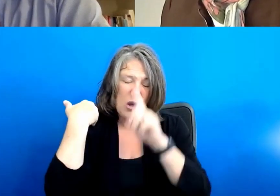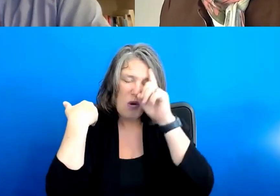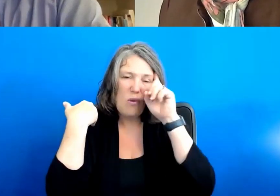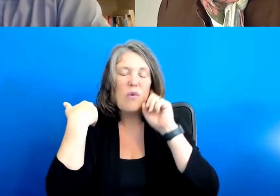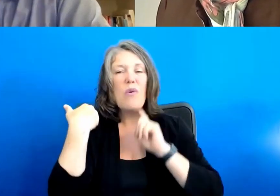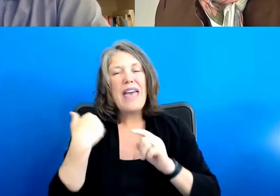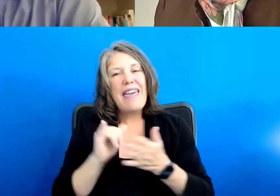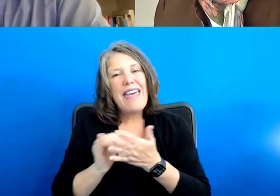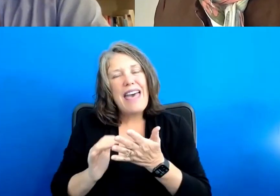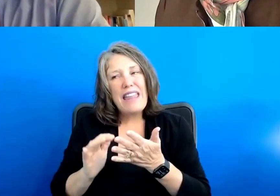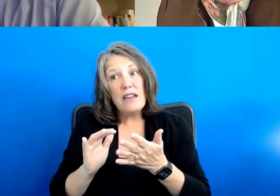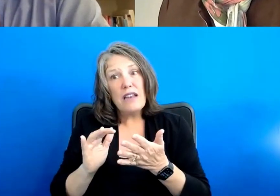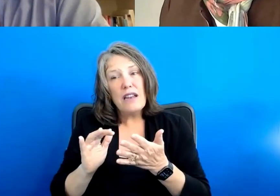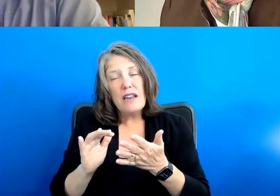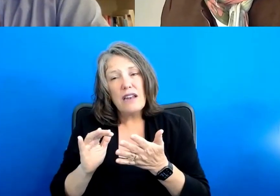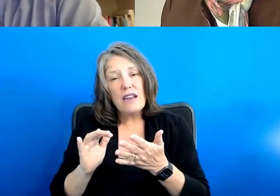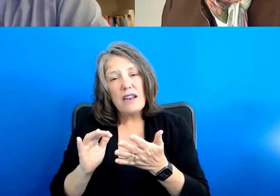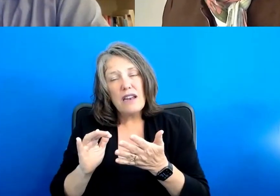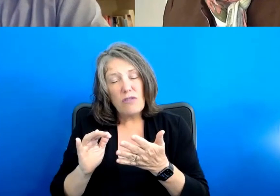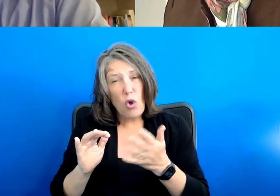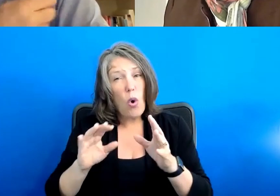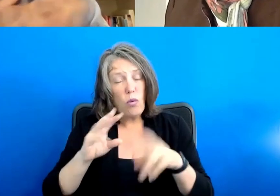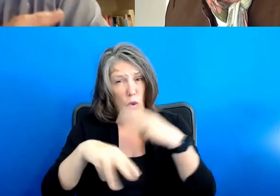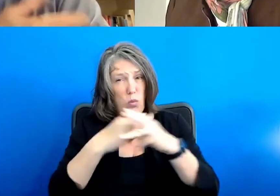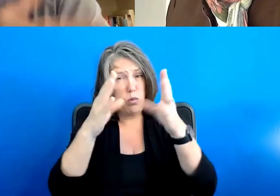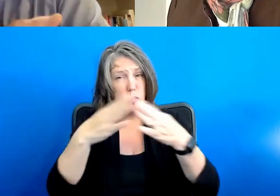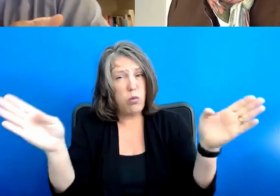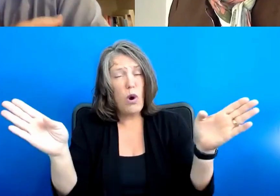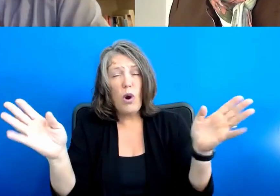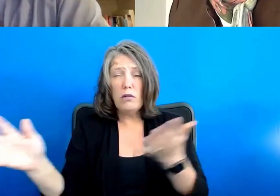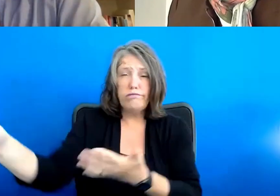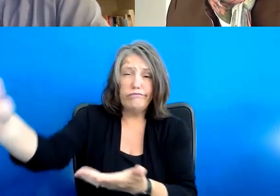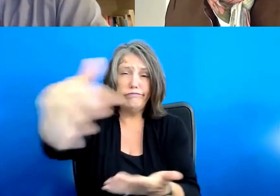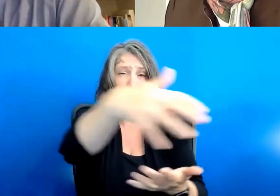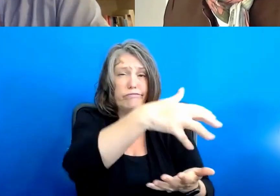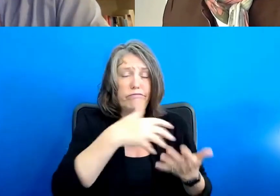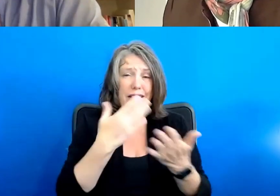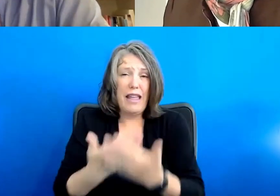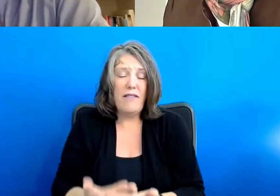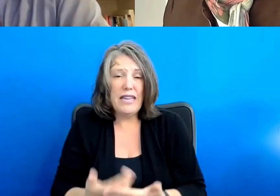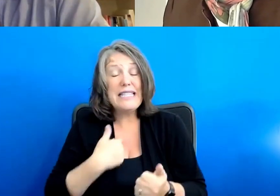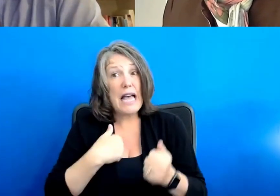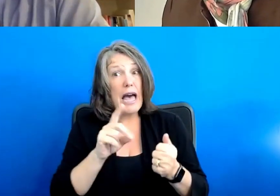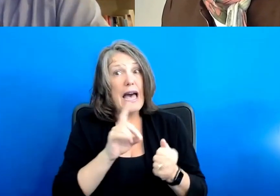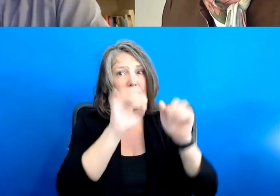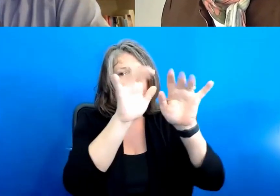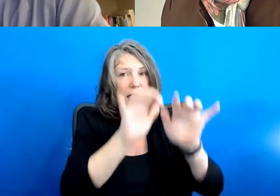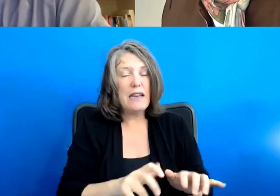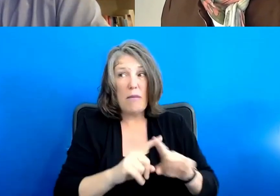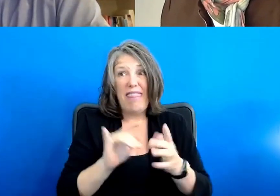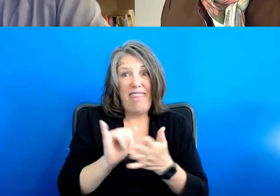together the evidence from right around the world. I put an essay together on this, but that really is the gold